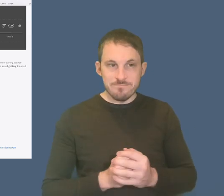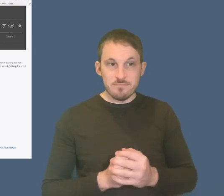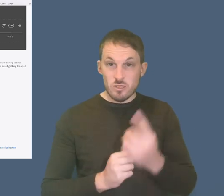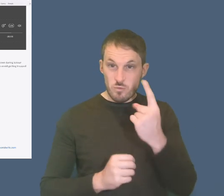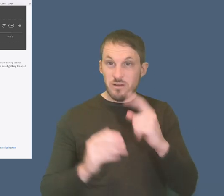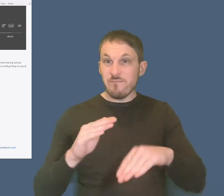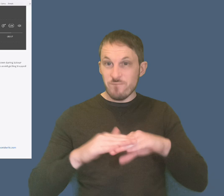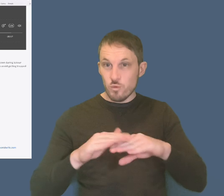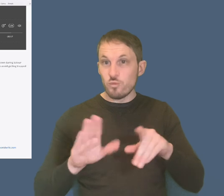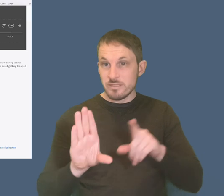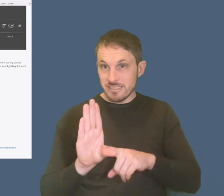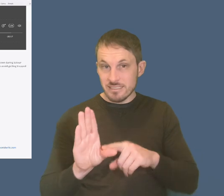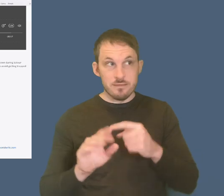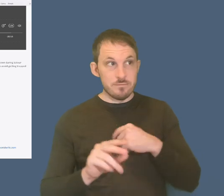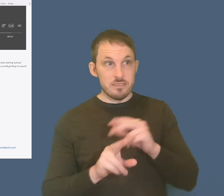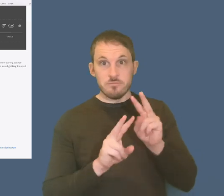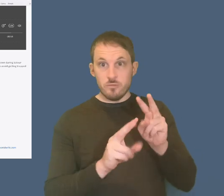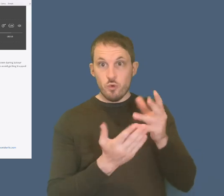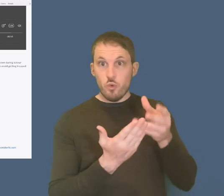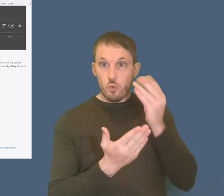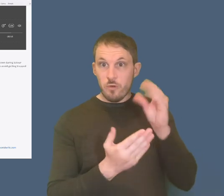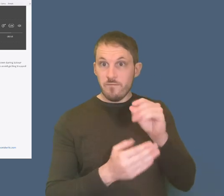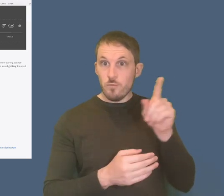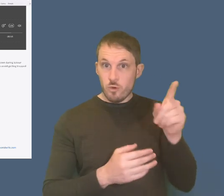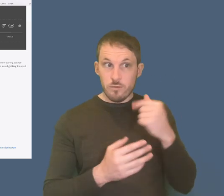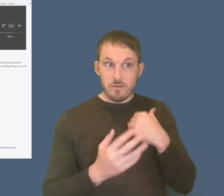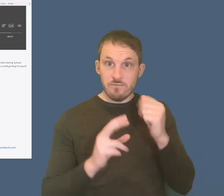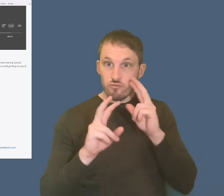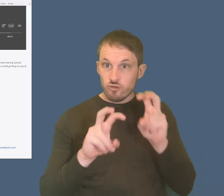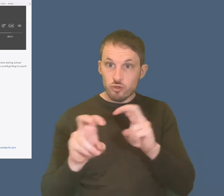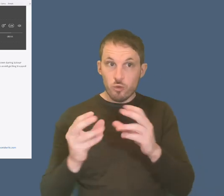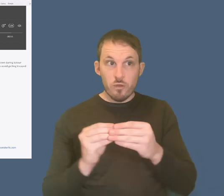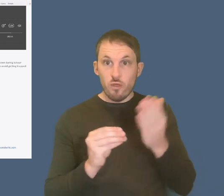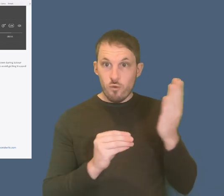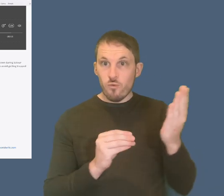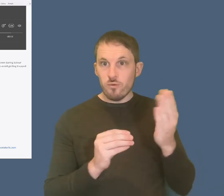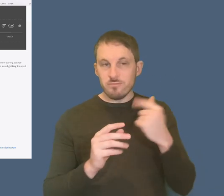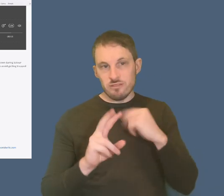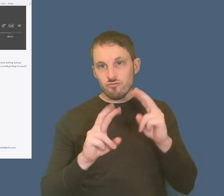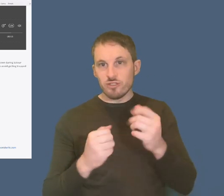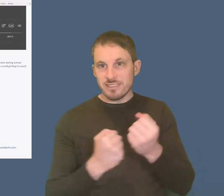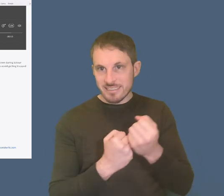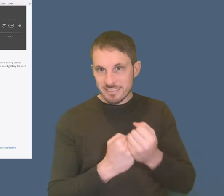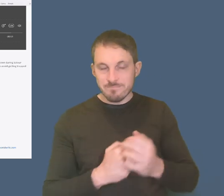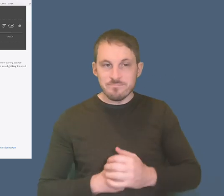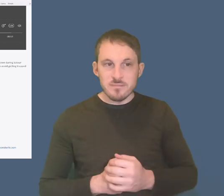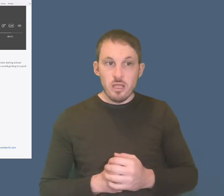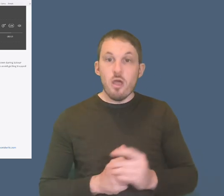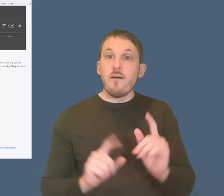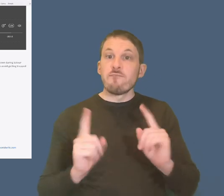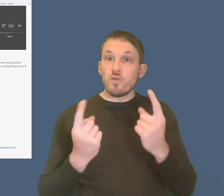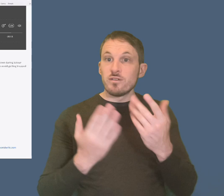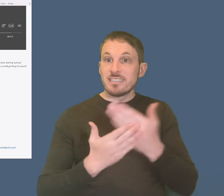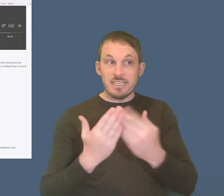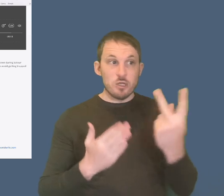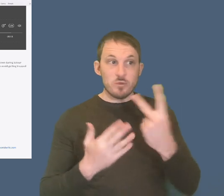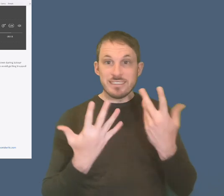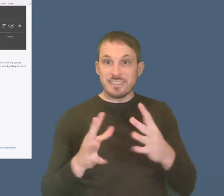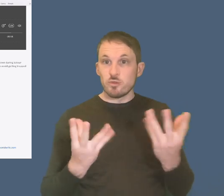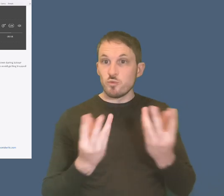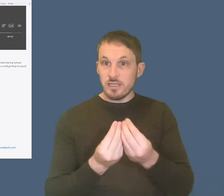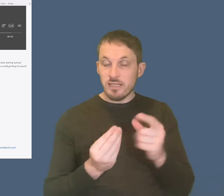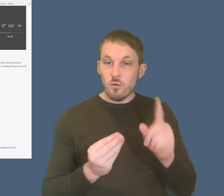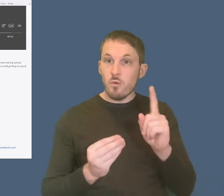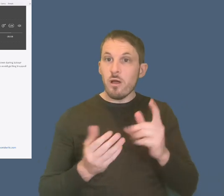year, I learnt from her and conducted research with her as her research assistant. And the first study we ever did together was the